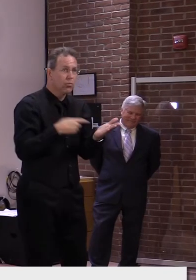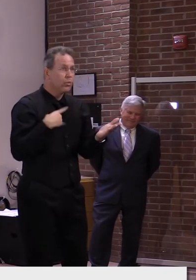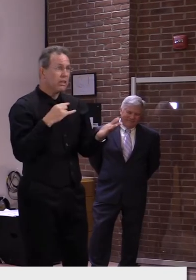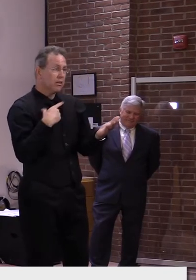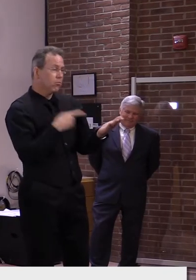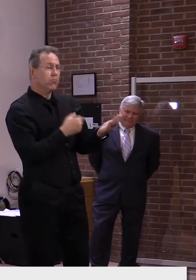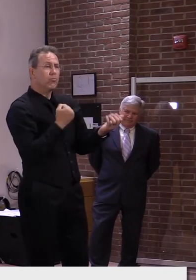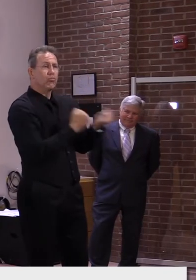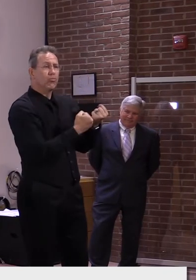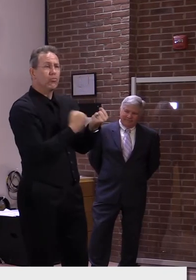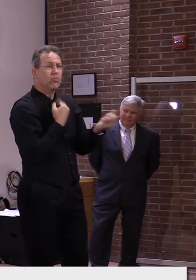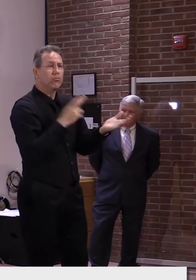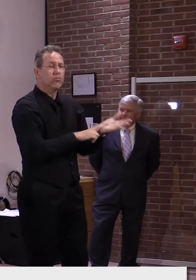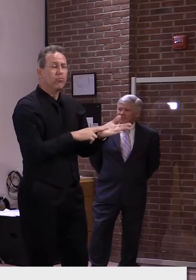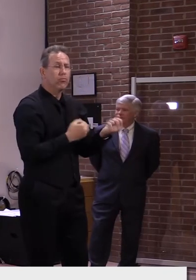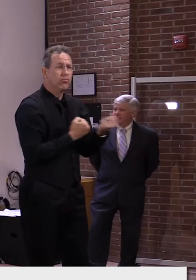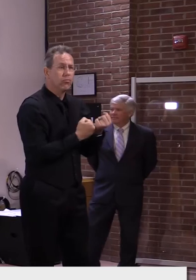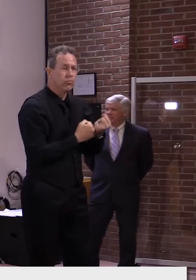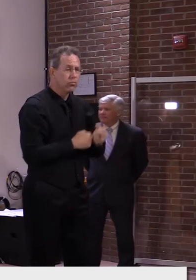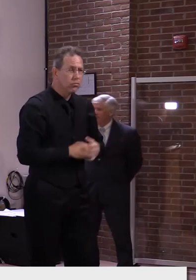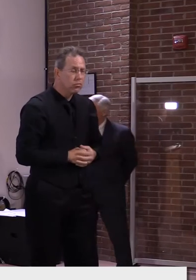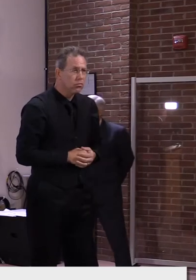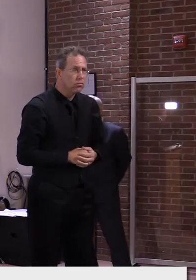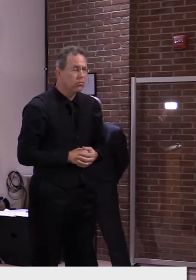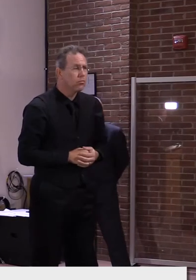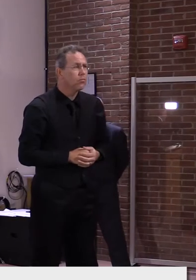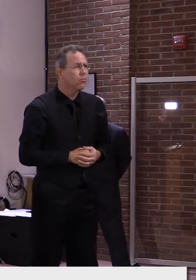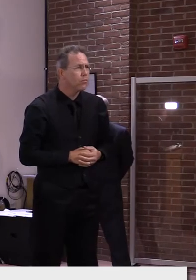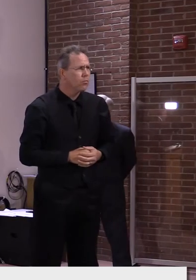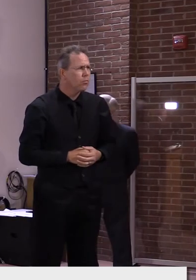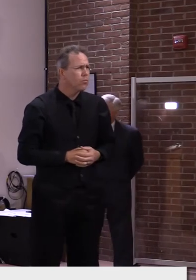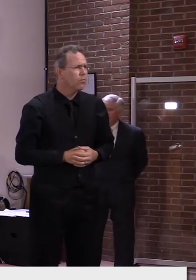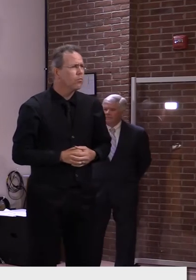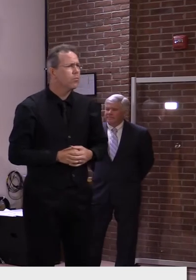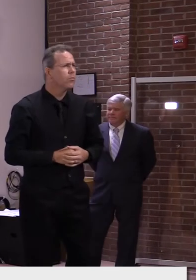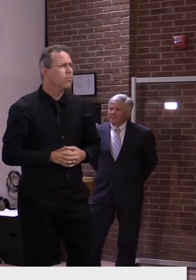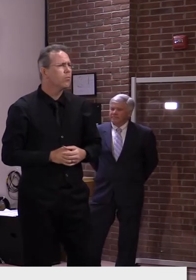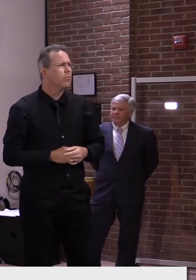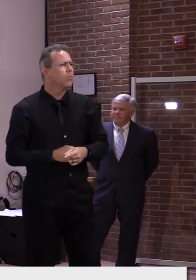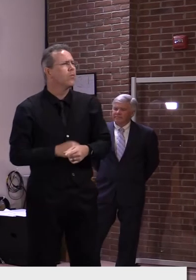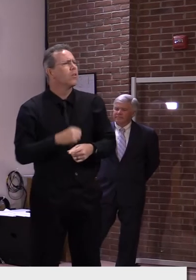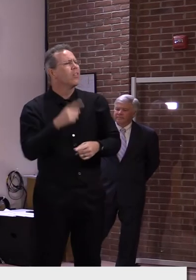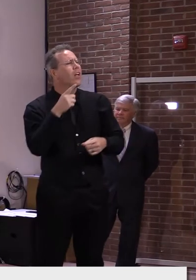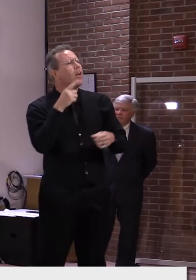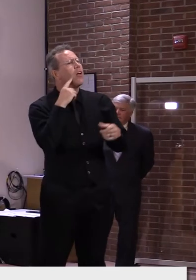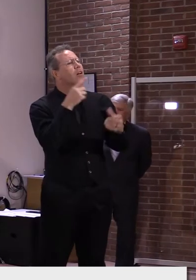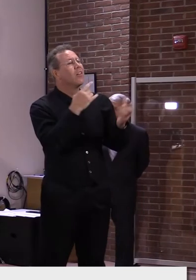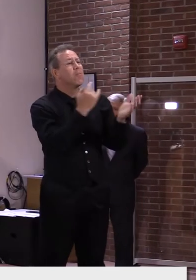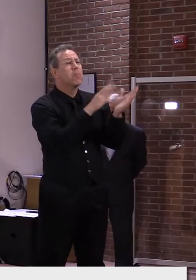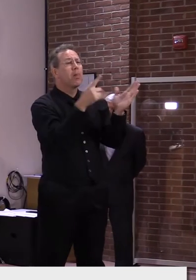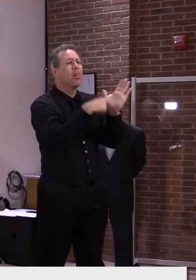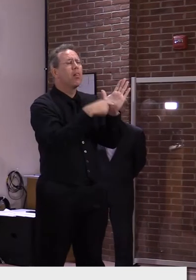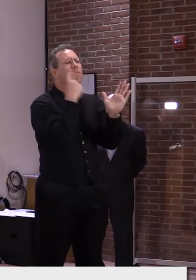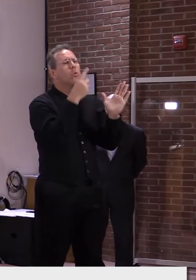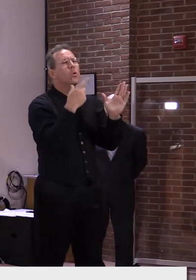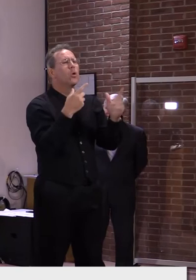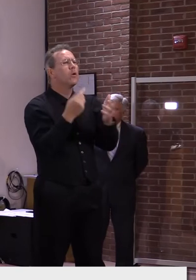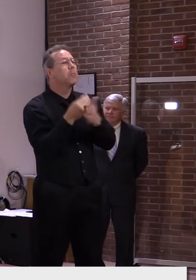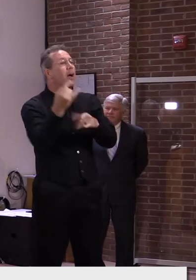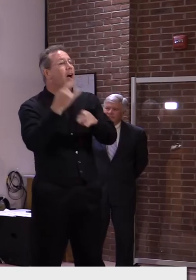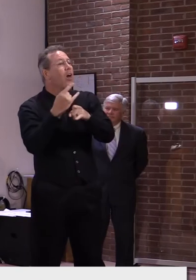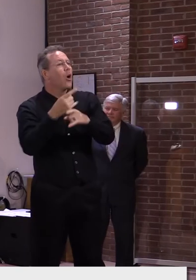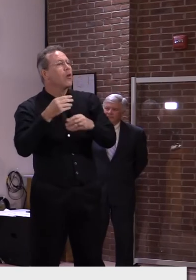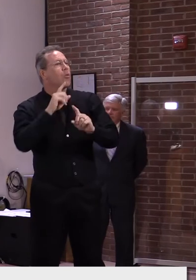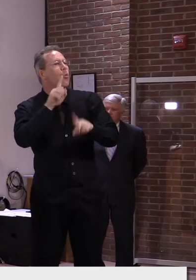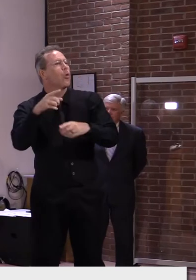Great. And to follow up on Anne's question, is it even legal for U.S. states to share vaccines with Canada and Mexico?